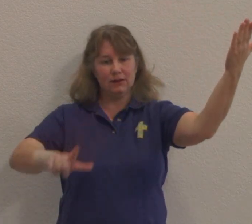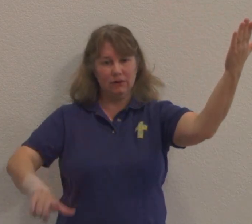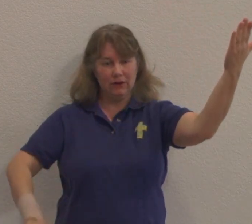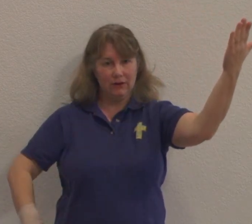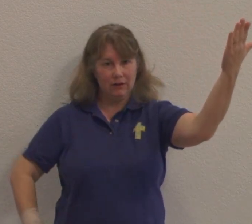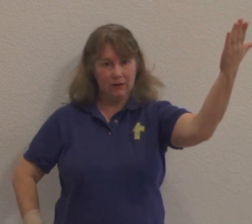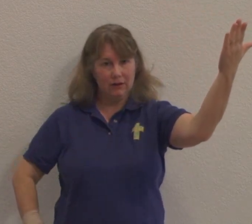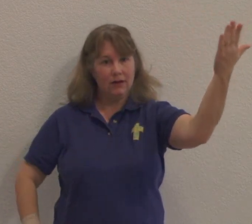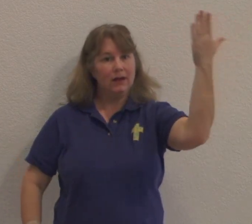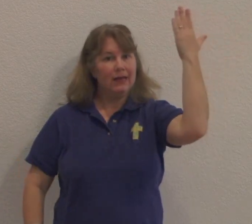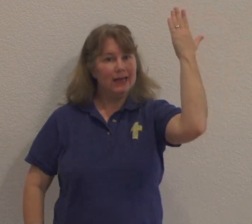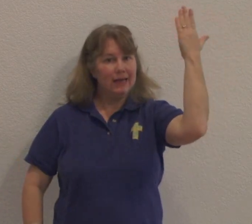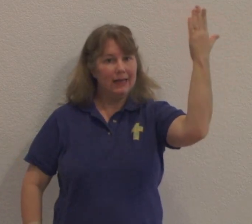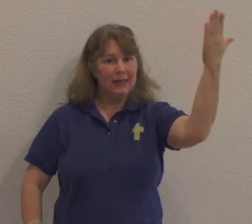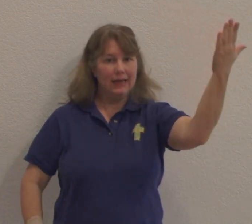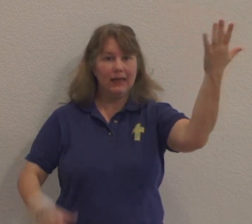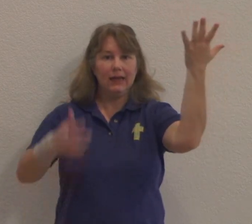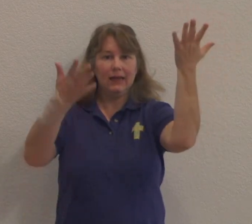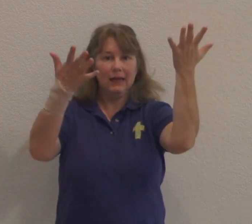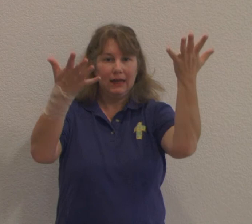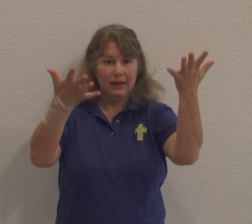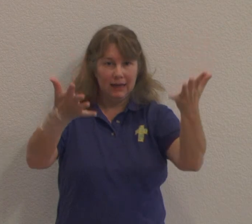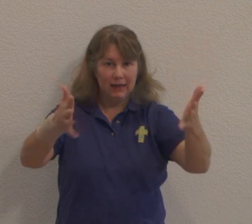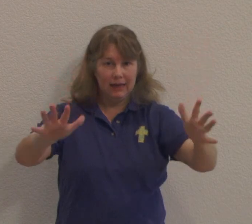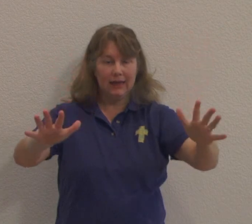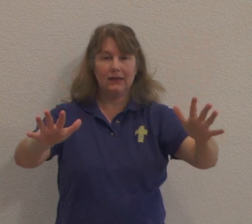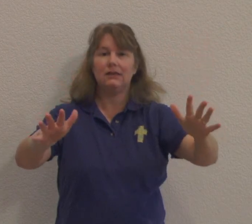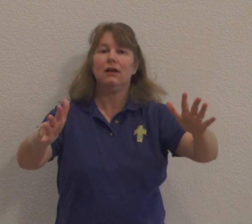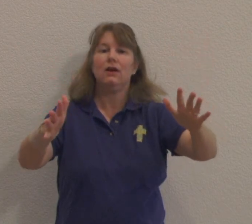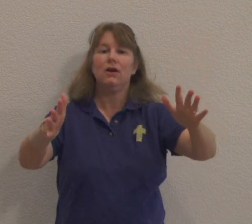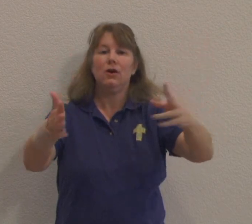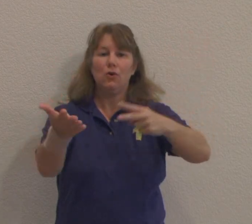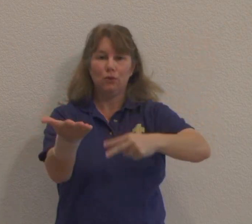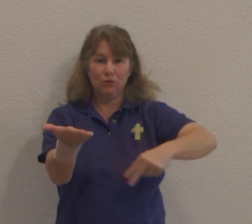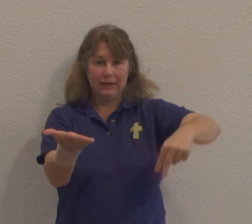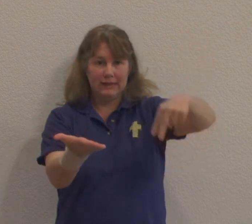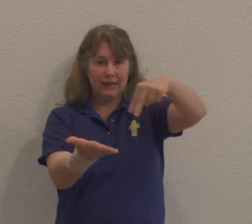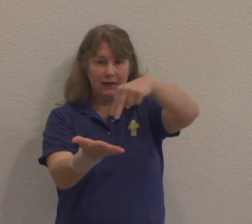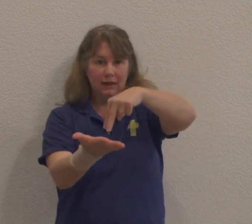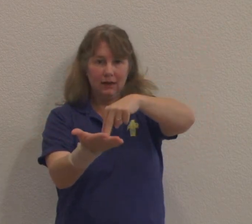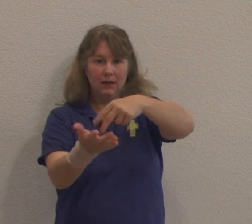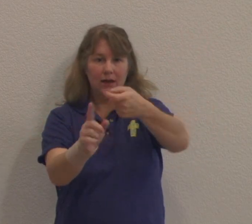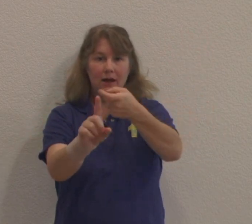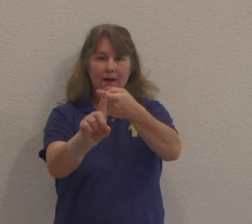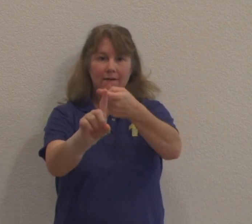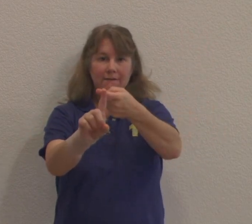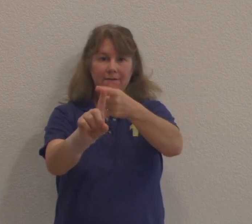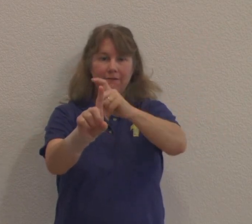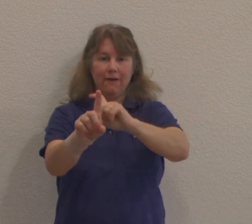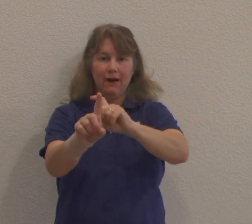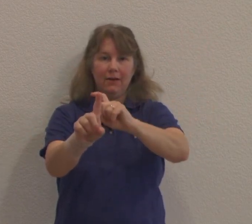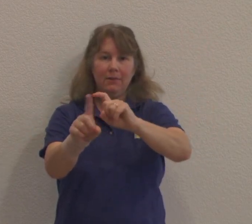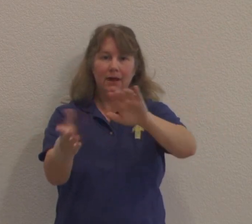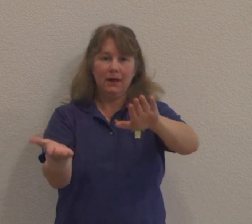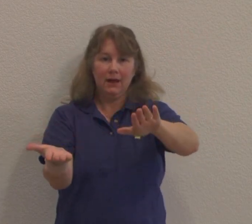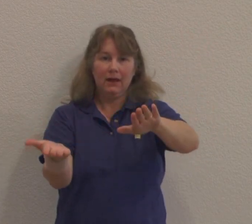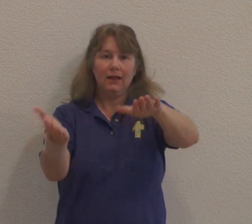Lord. He is risen from